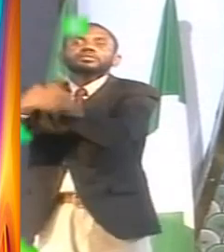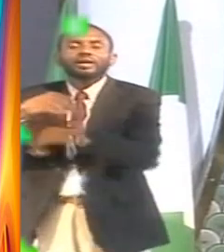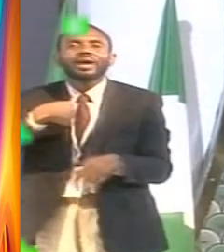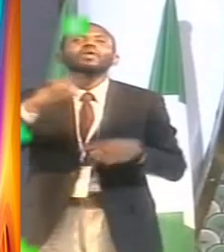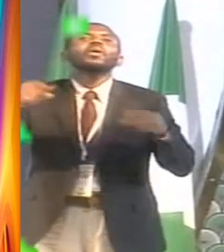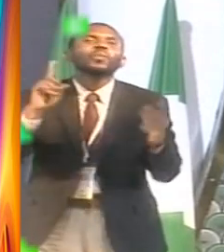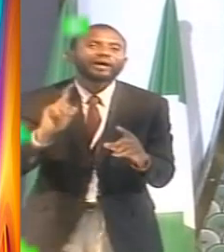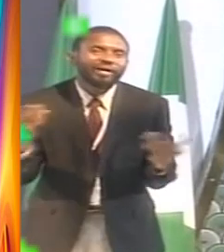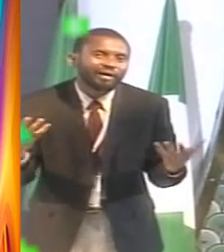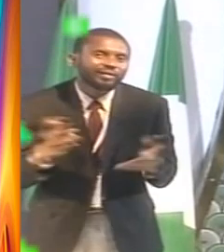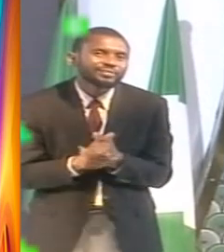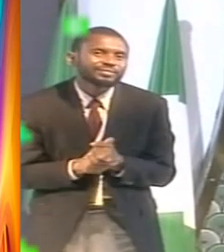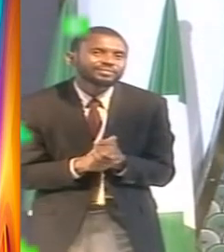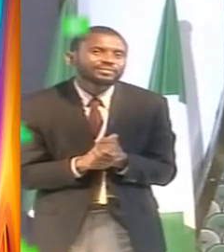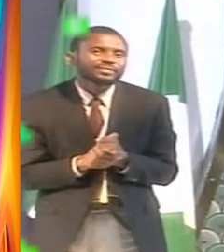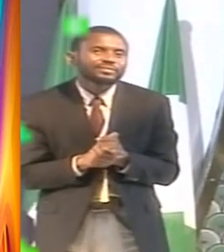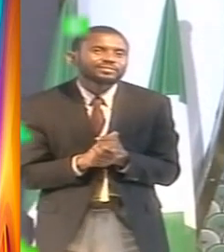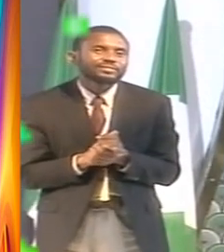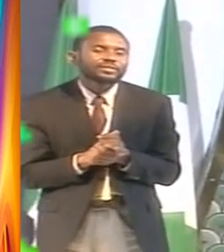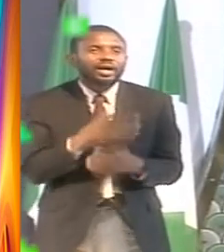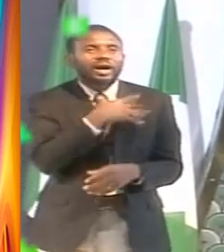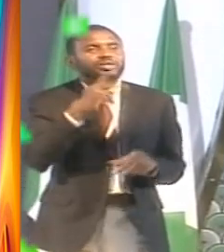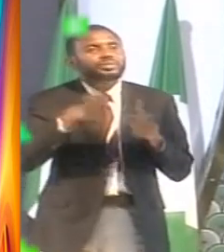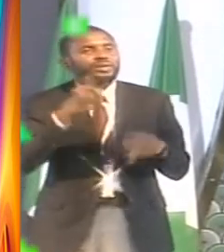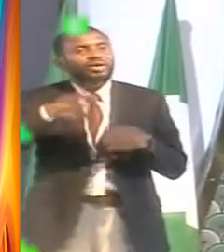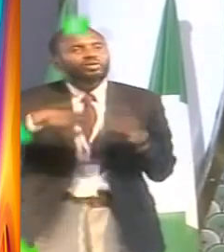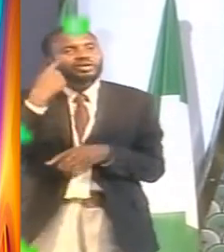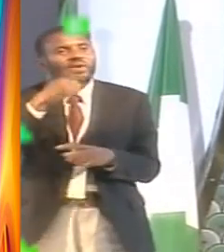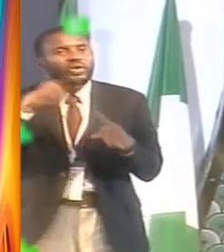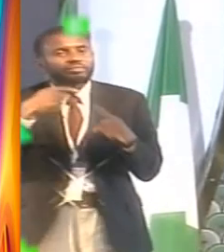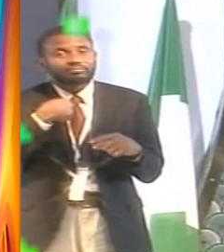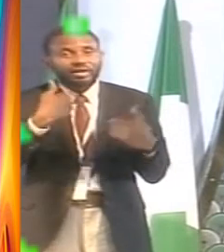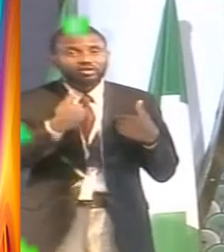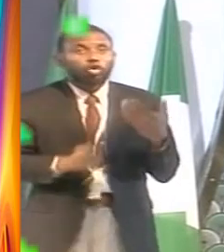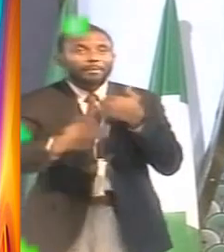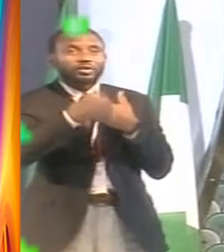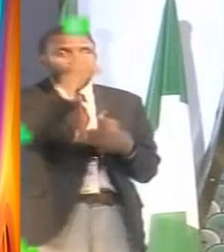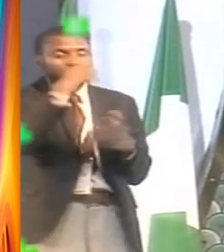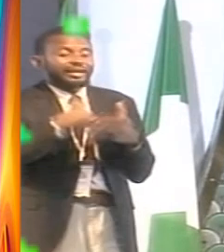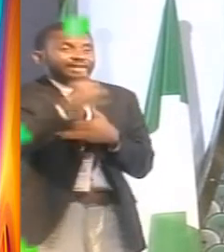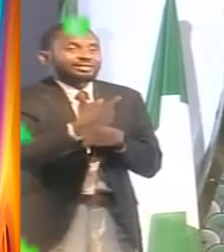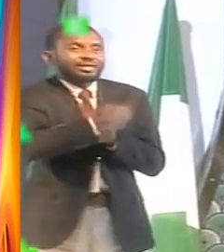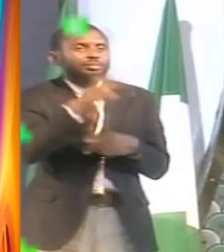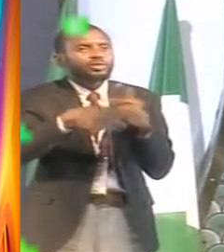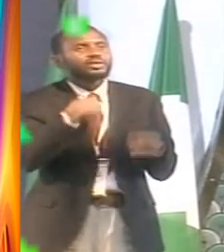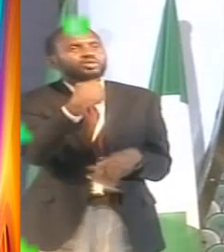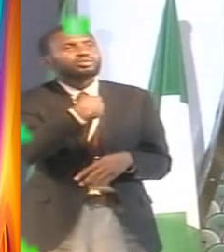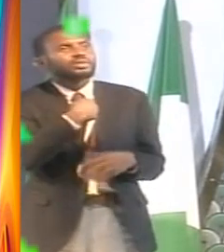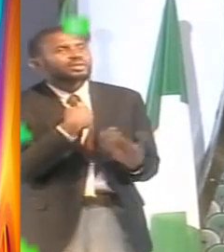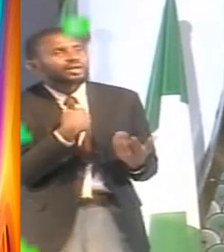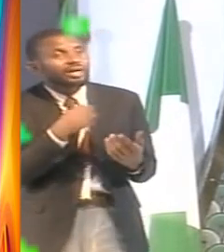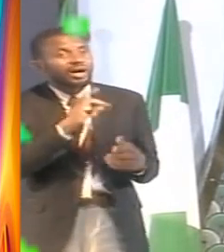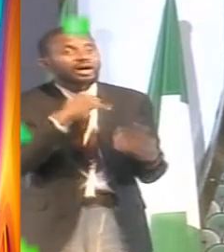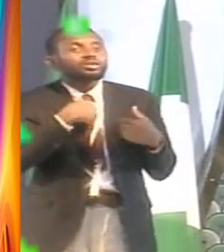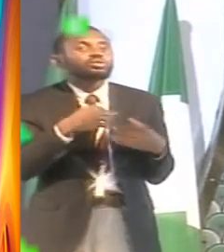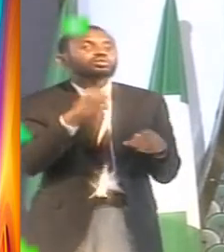where? And people could not understand. When I had to go back to Sokoto the next day, people said to me, I had to just